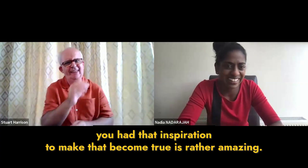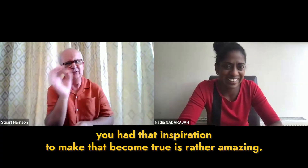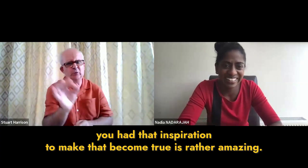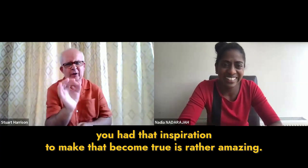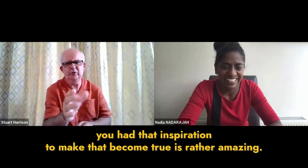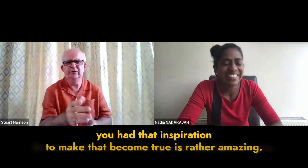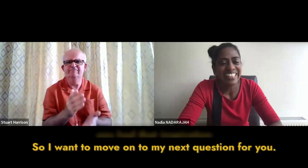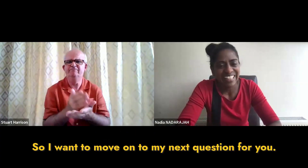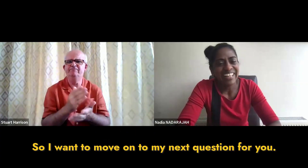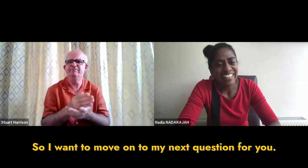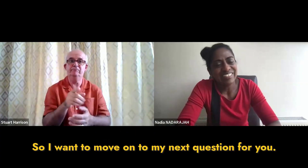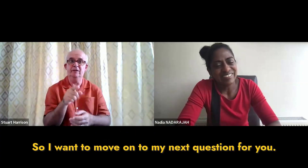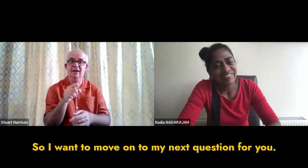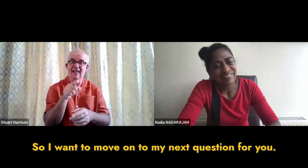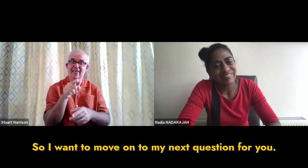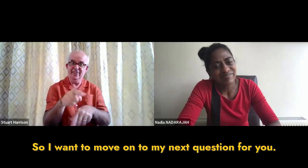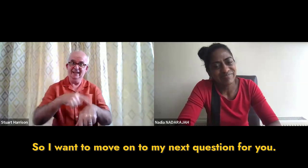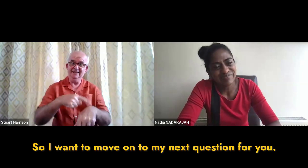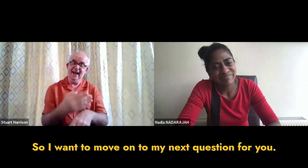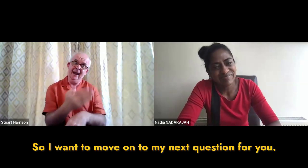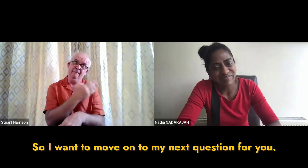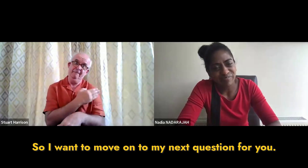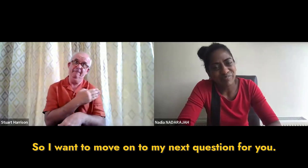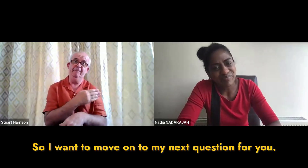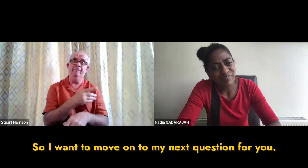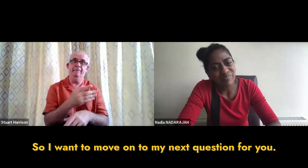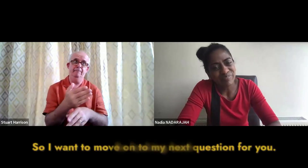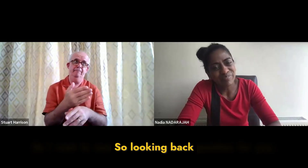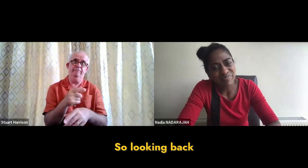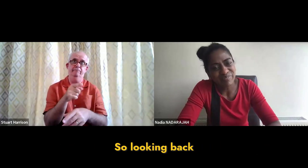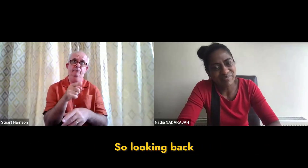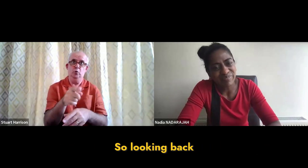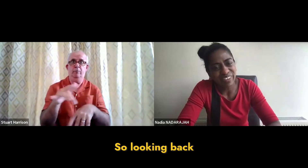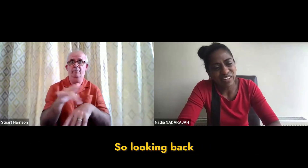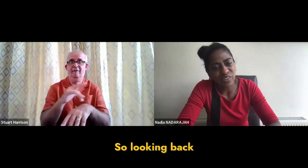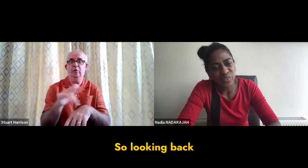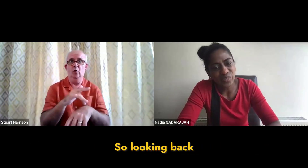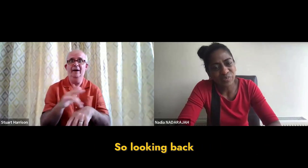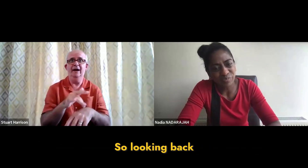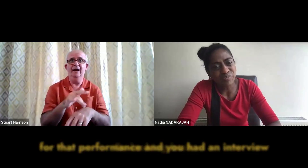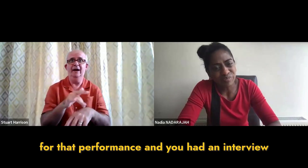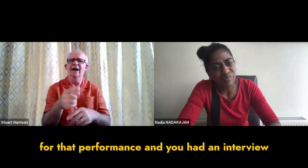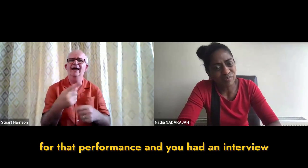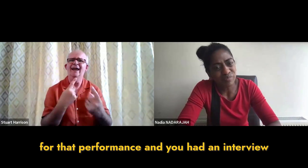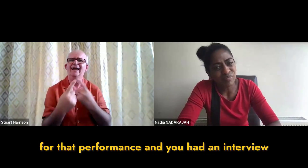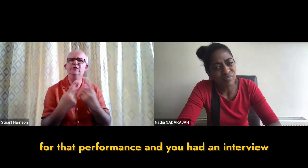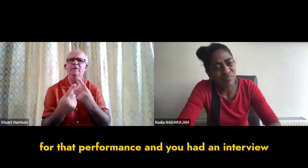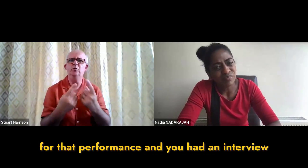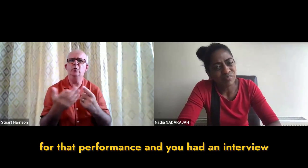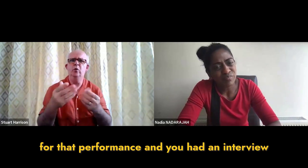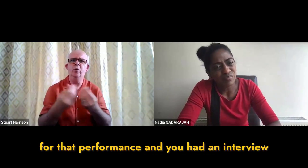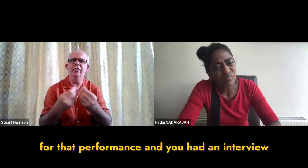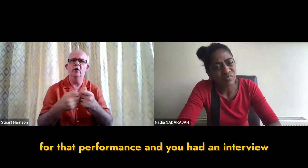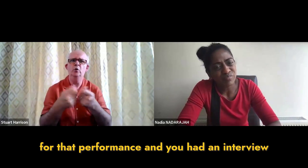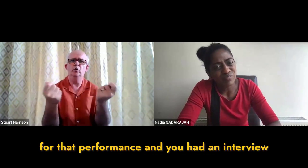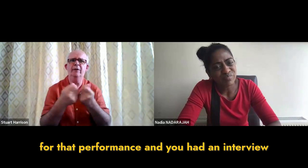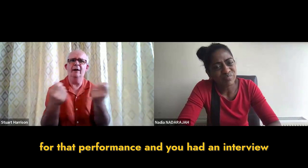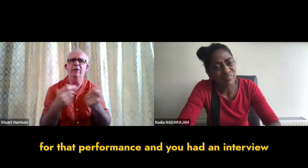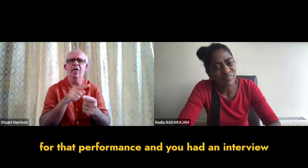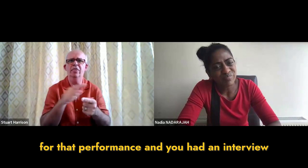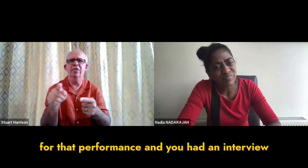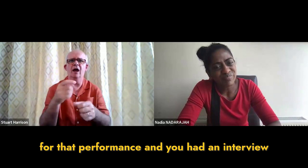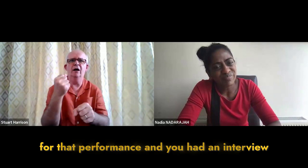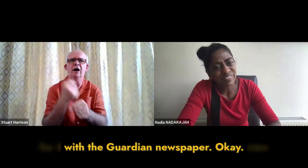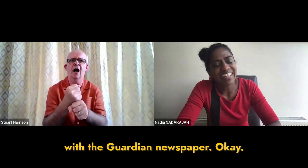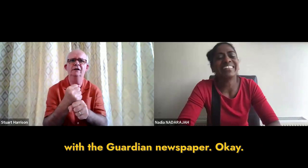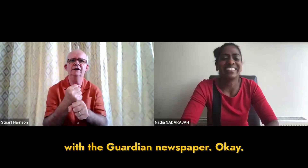rather amazing. So I want to move on to my next question for you. So looking back for that performance, and you